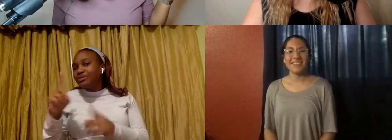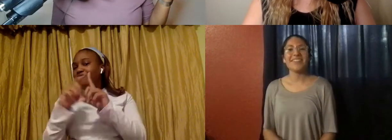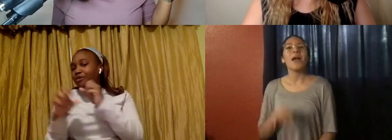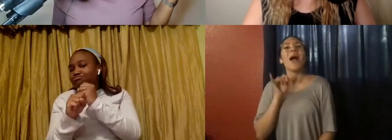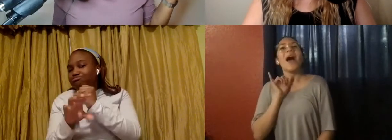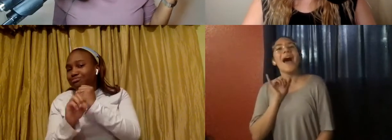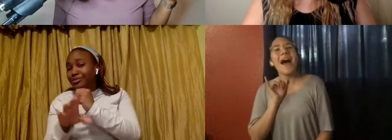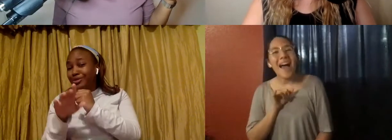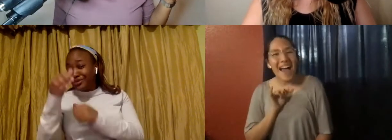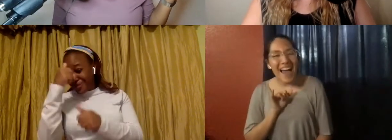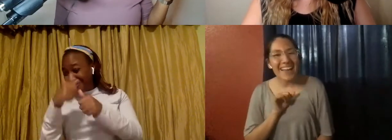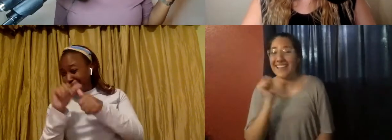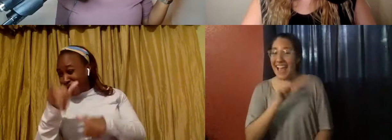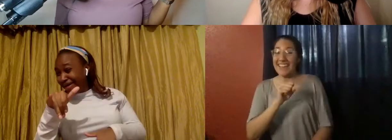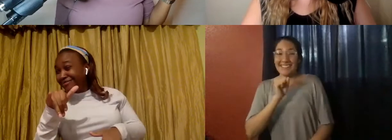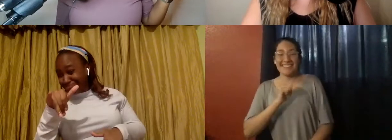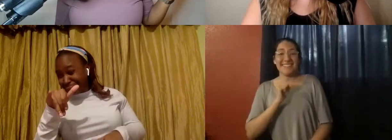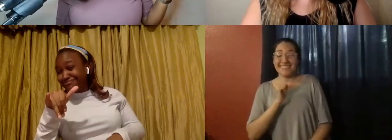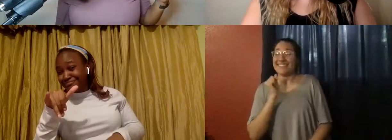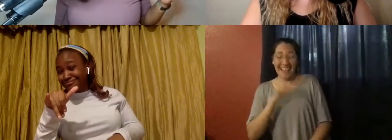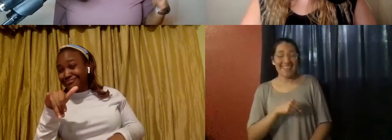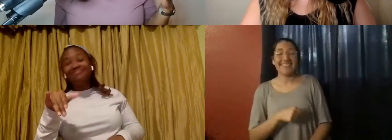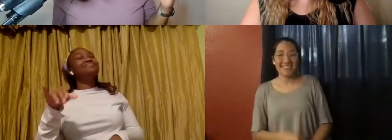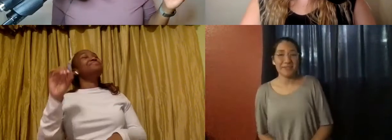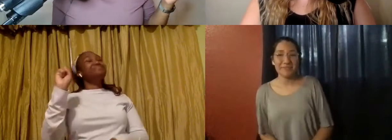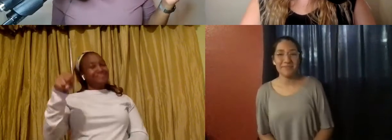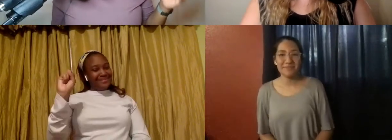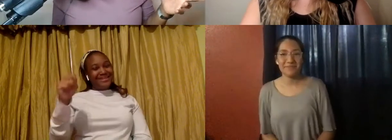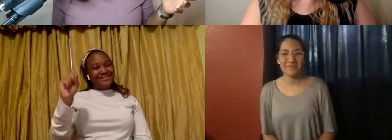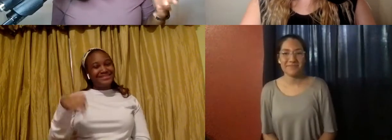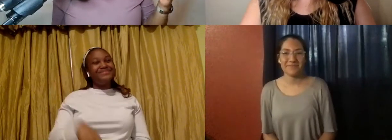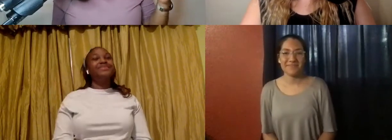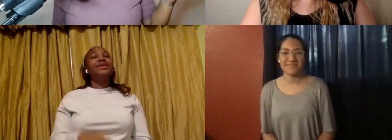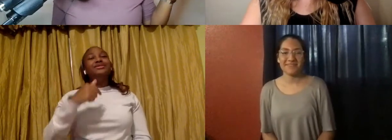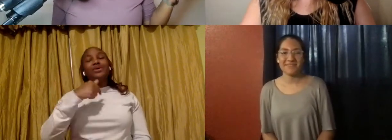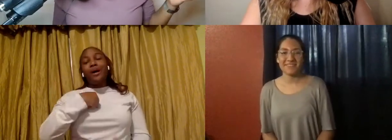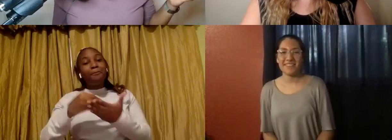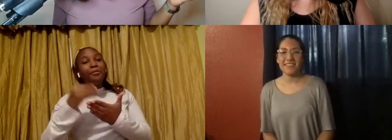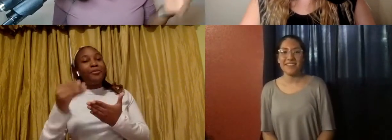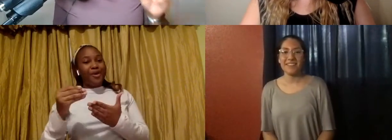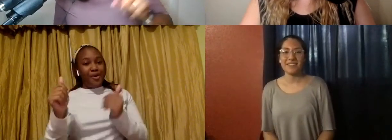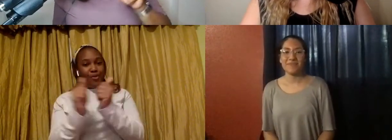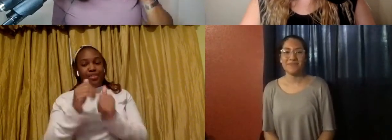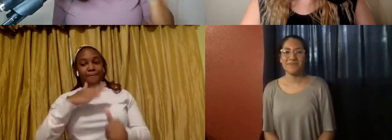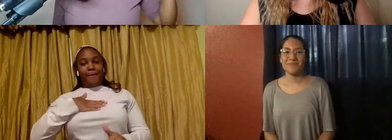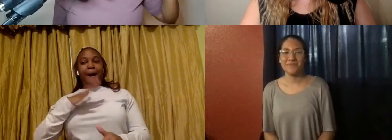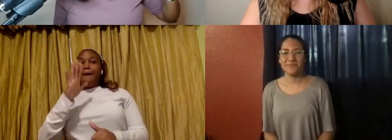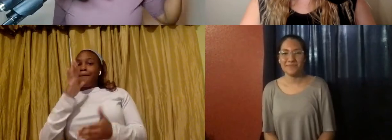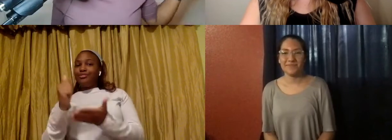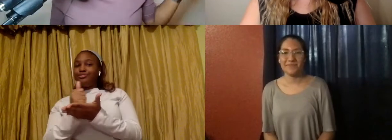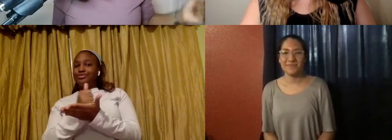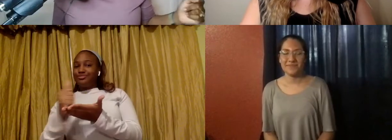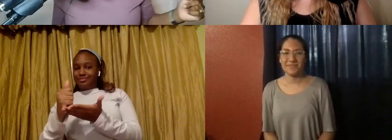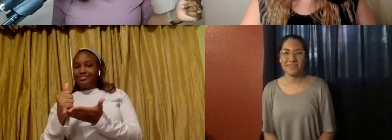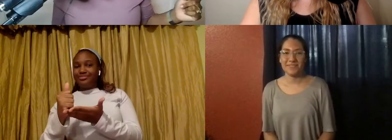of Bare Minerals makeup? Yes. Yeah. So I ordered them with my mom's credit card and it said you could order it on